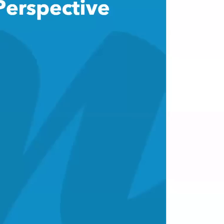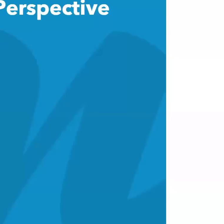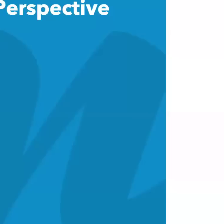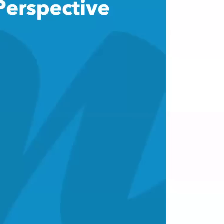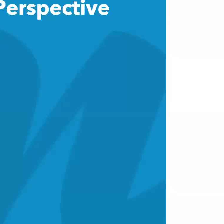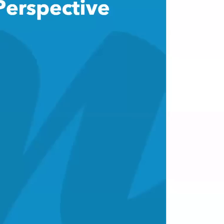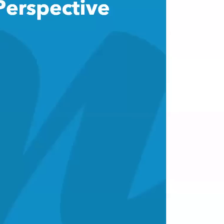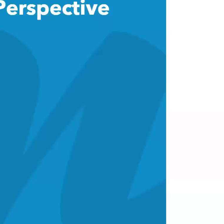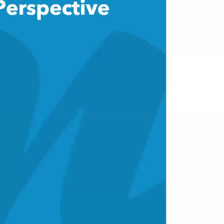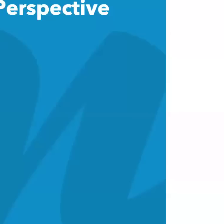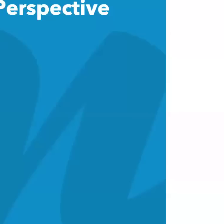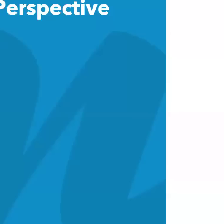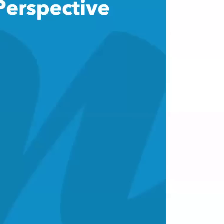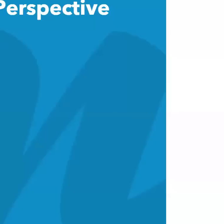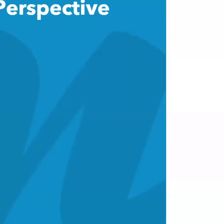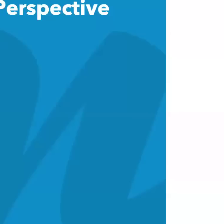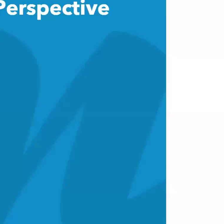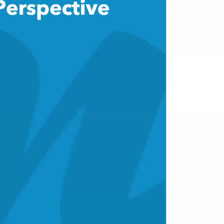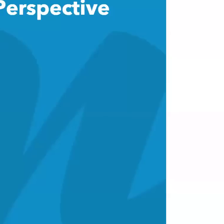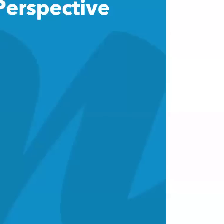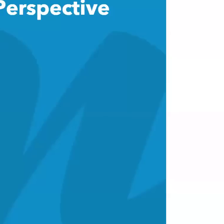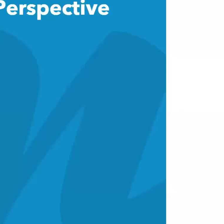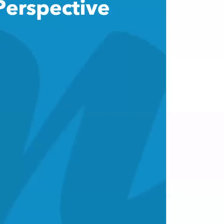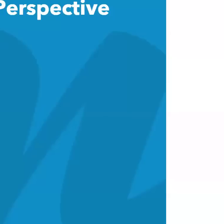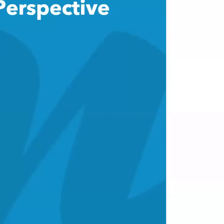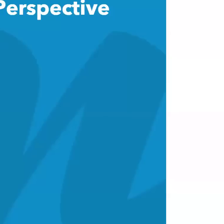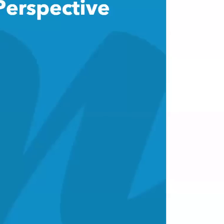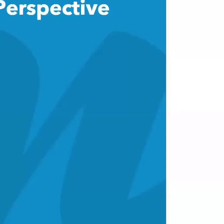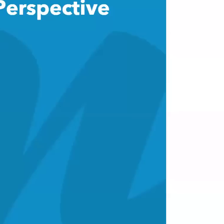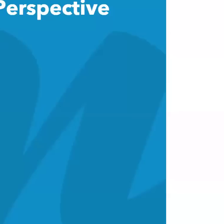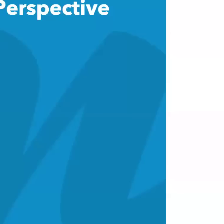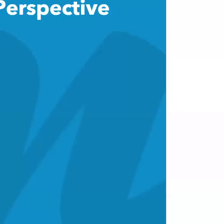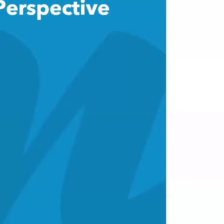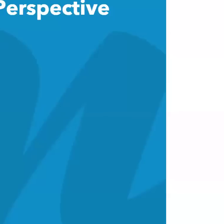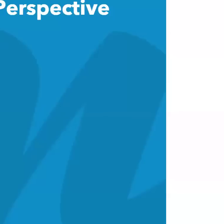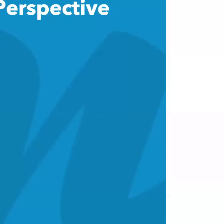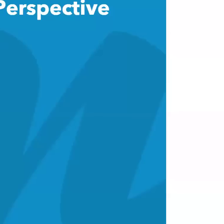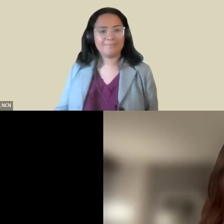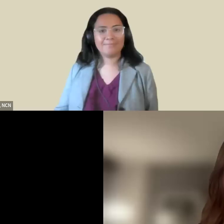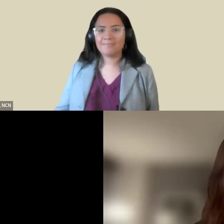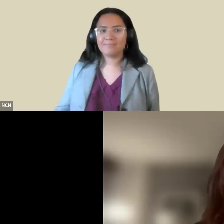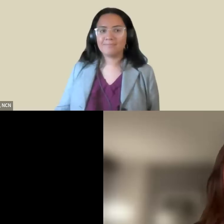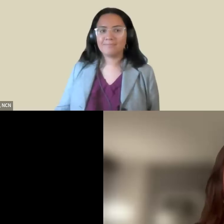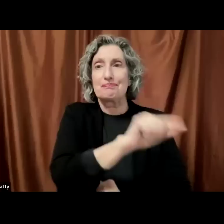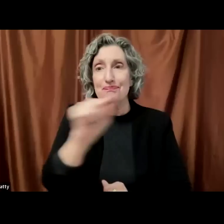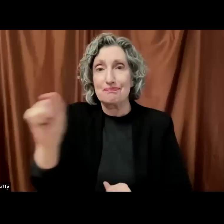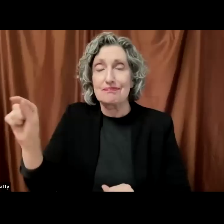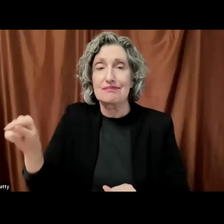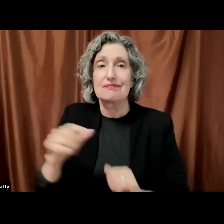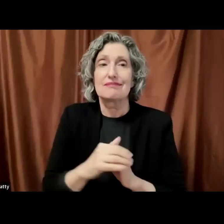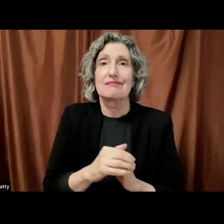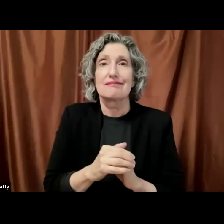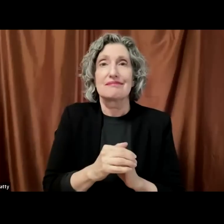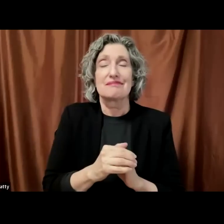Nonprofits, to talk a little bit more about the state perspective. Thanks. Thank you so much, Jessica. Hi. Good